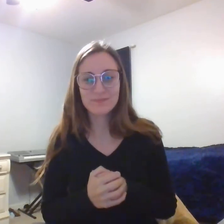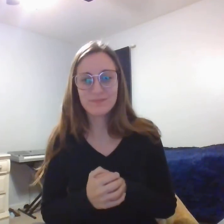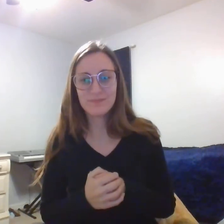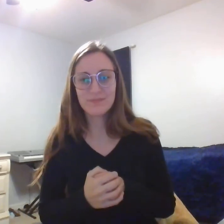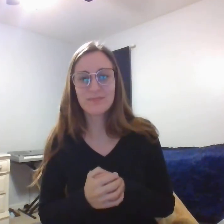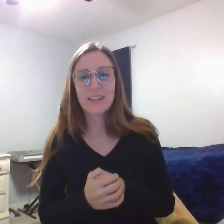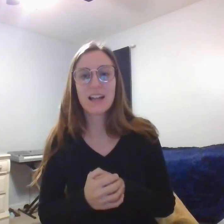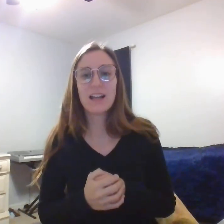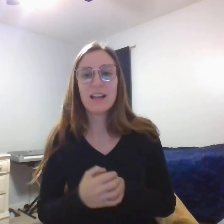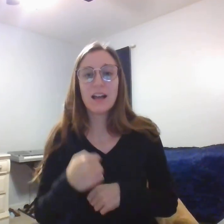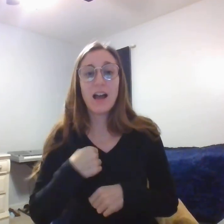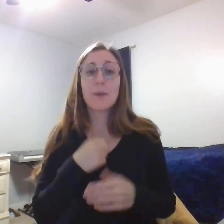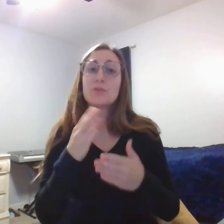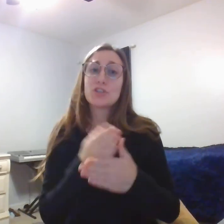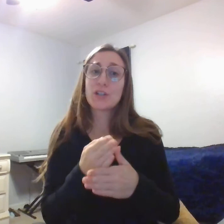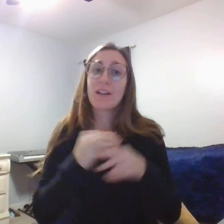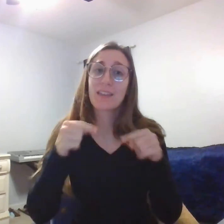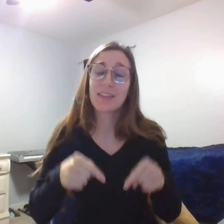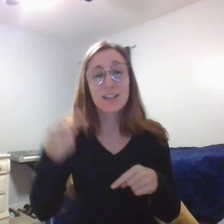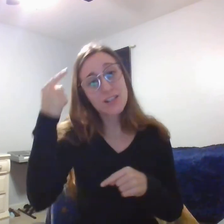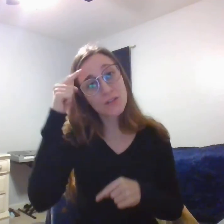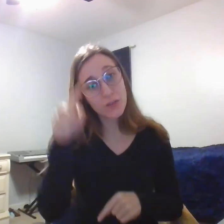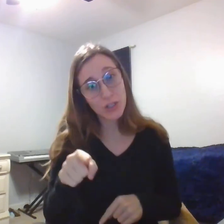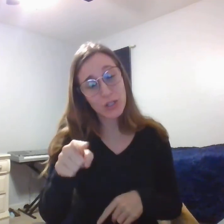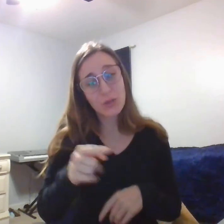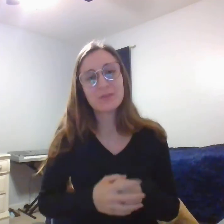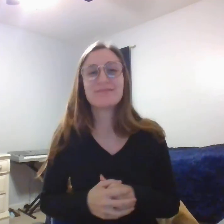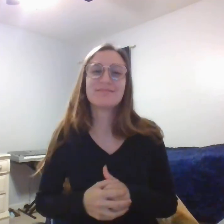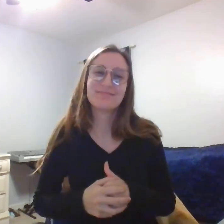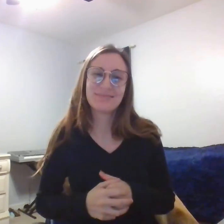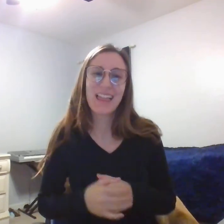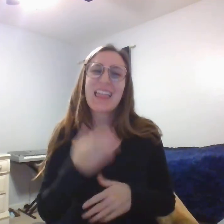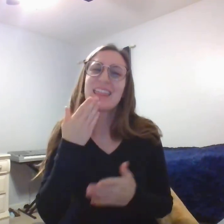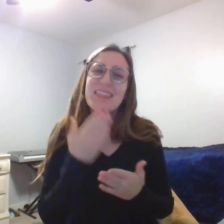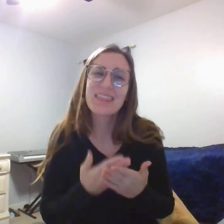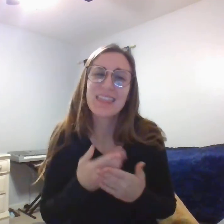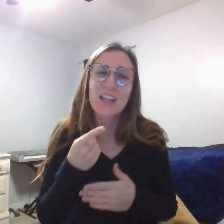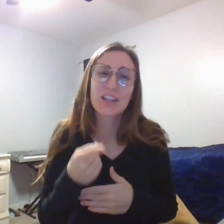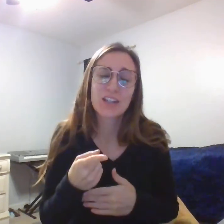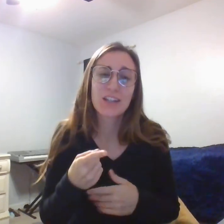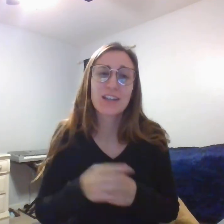with mental illness. That's pretty much it. Thank you guys for watching, and I'll see you next week.